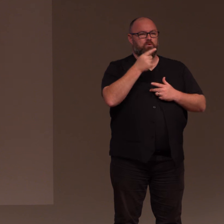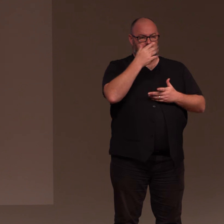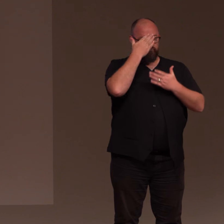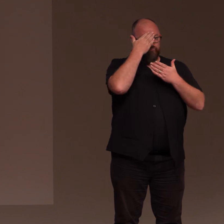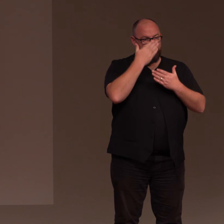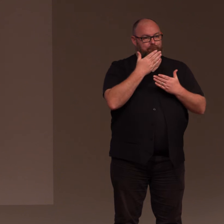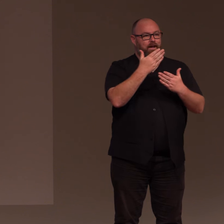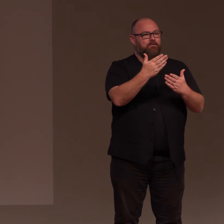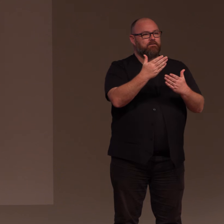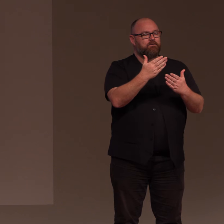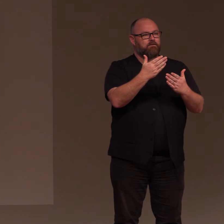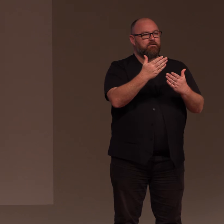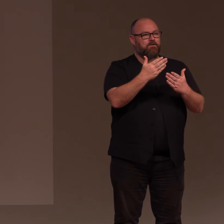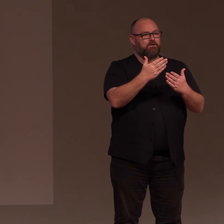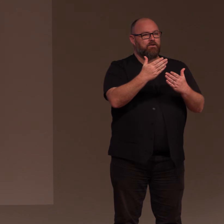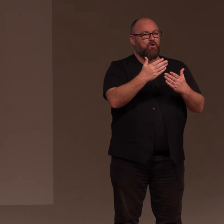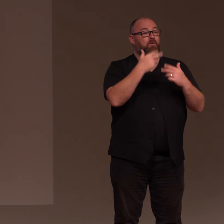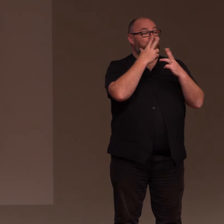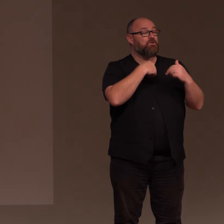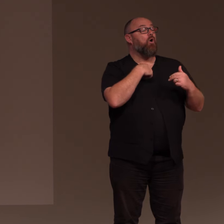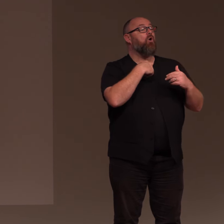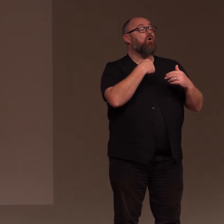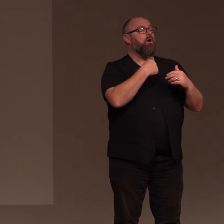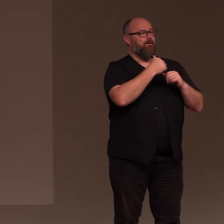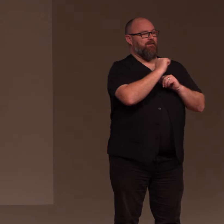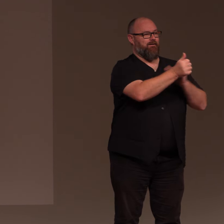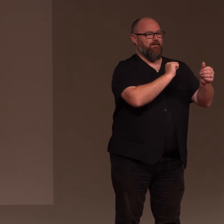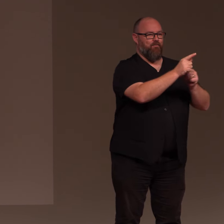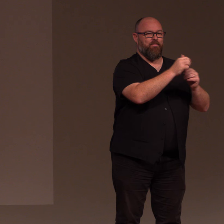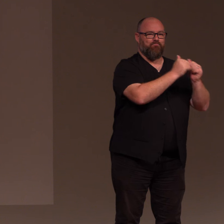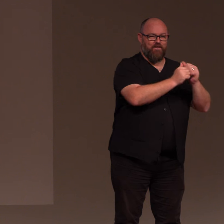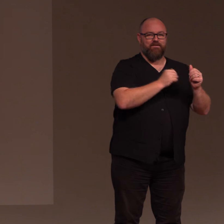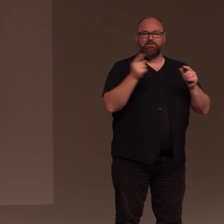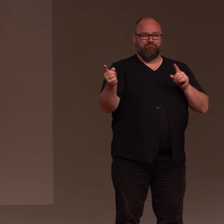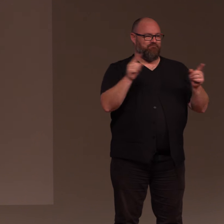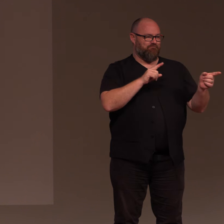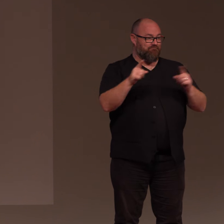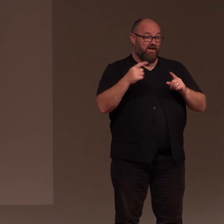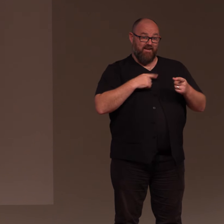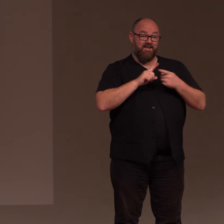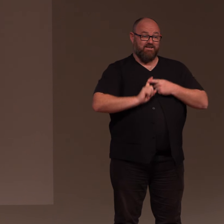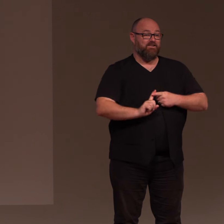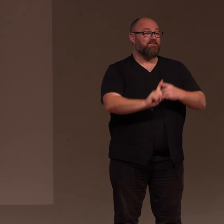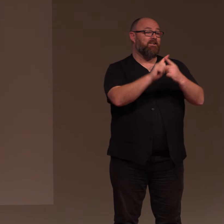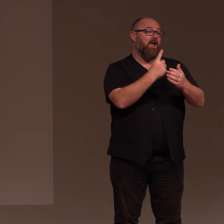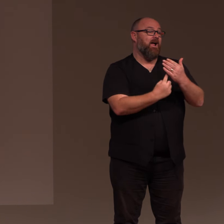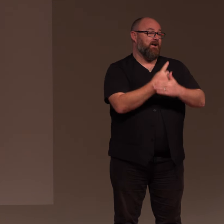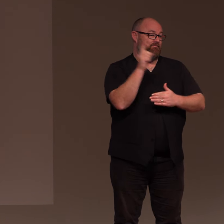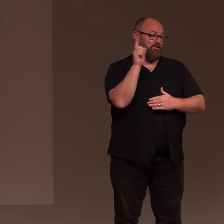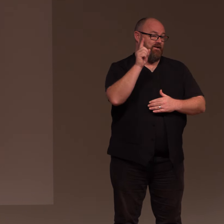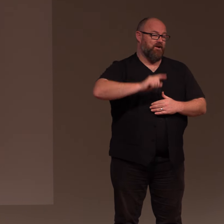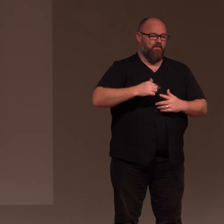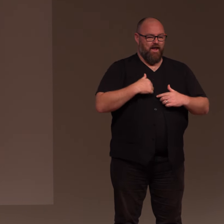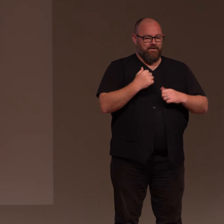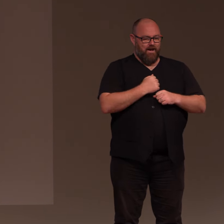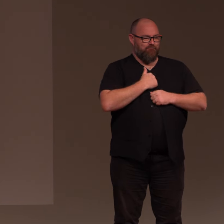sung back to the Seven Brothers, and that song's still going, and that's our creation story,